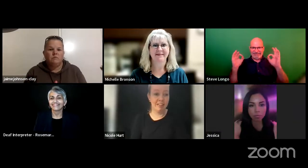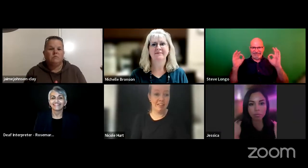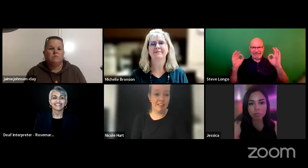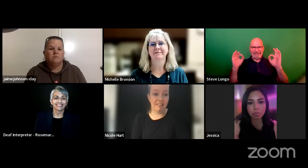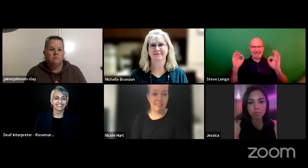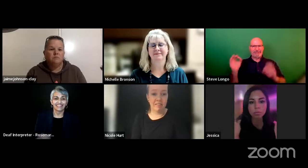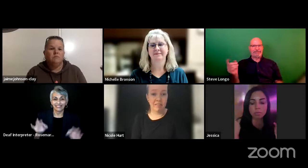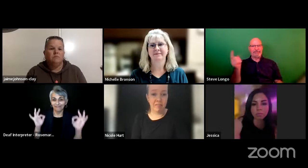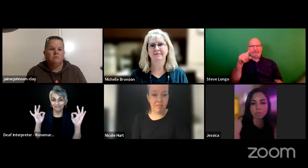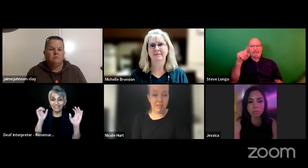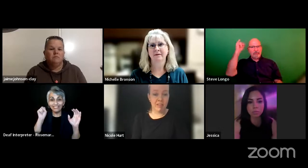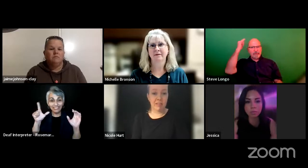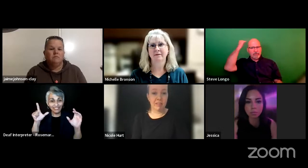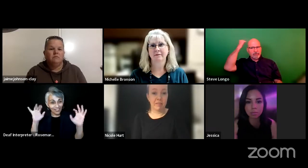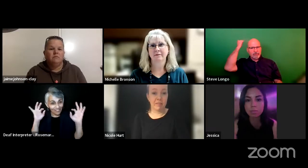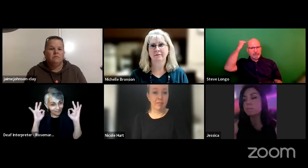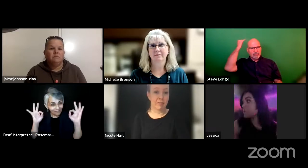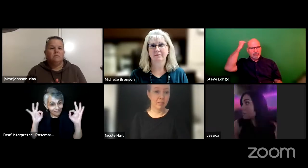to see you all here.